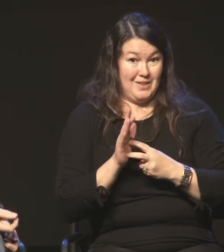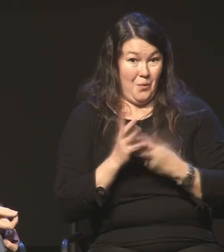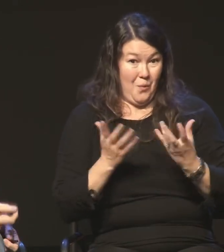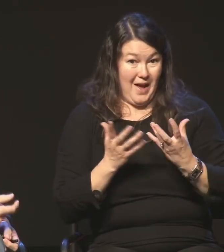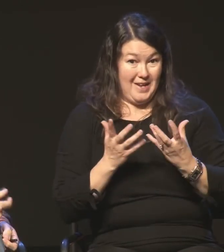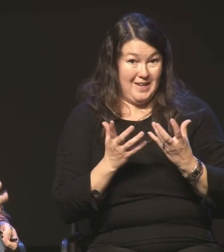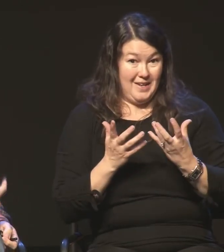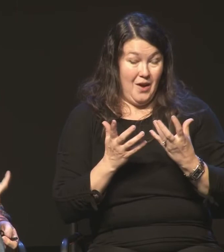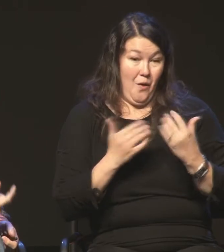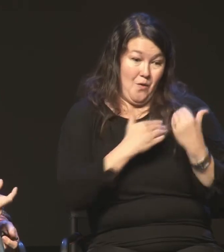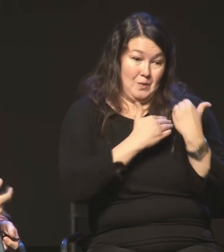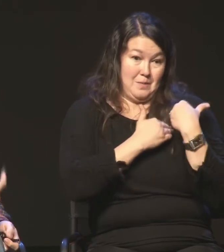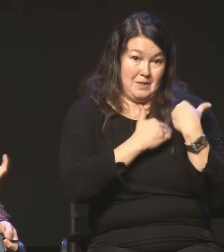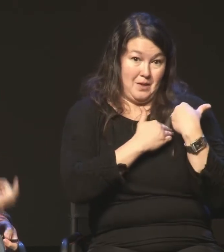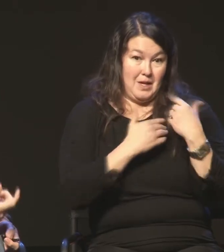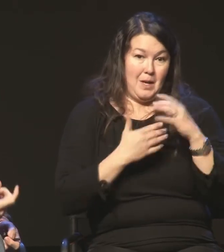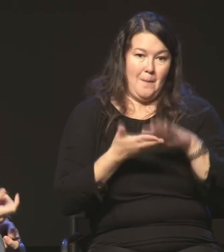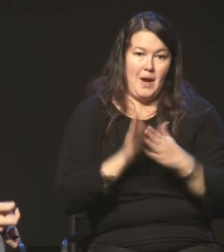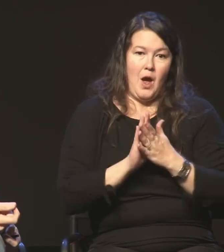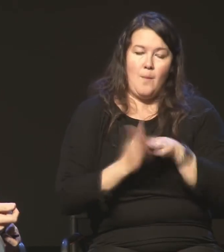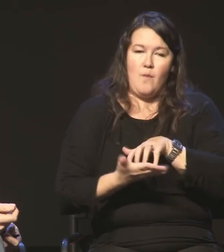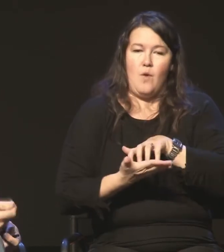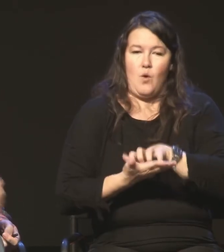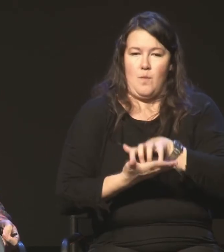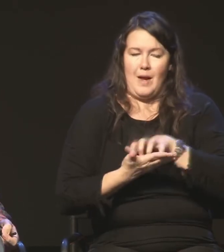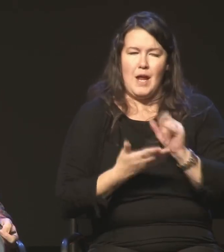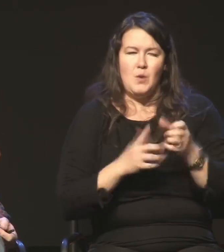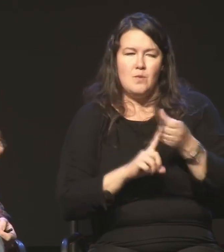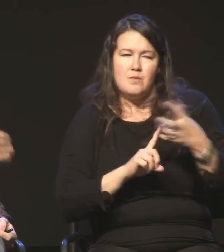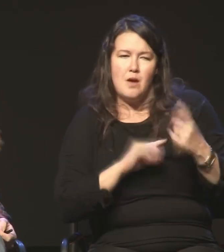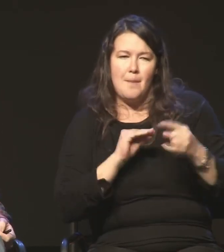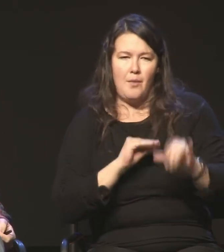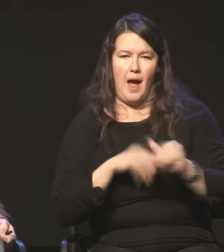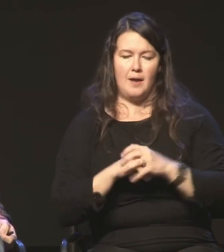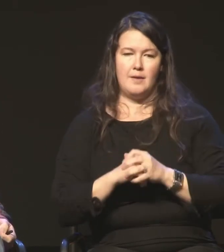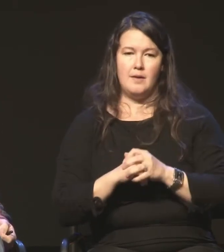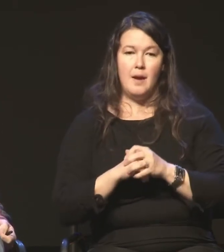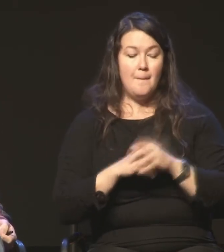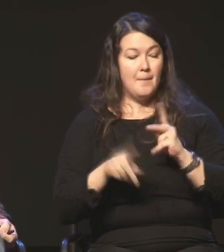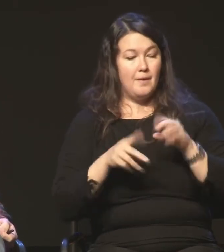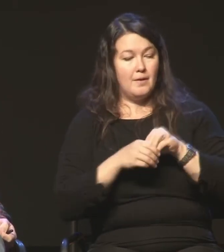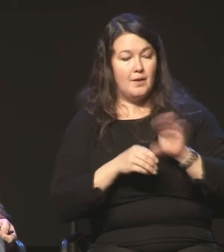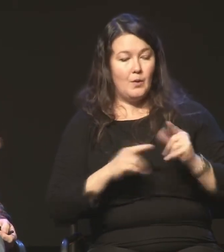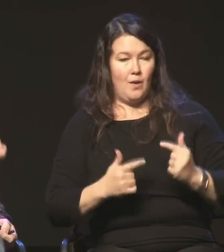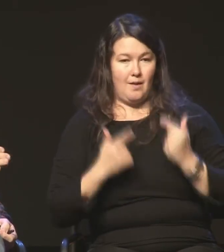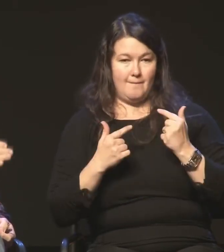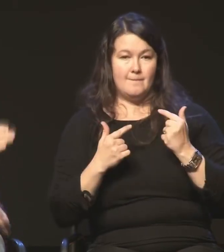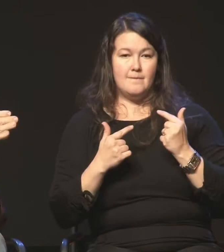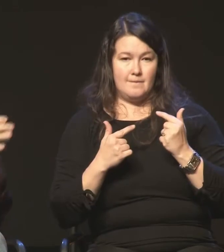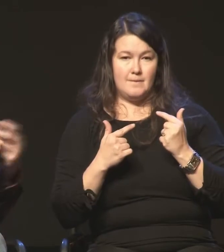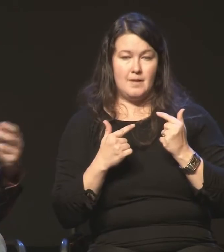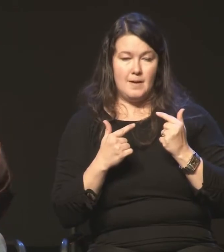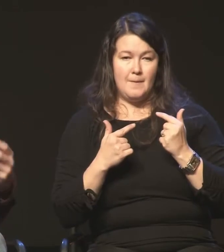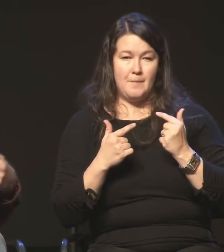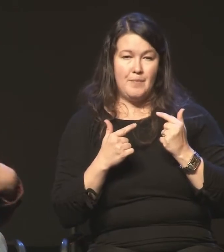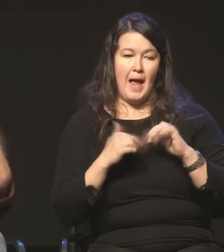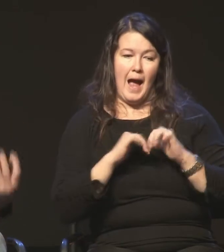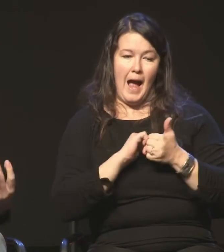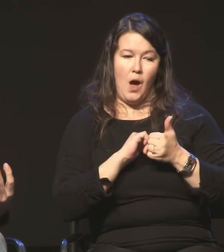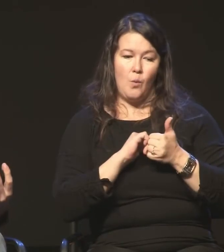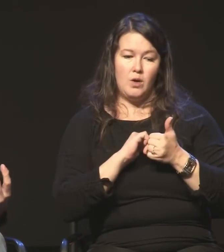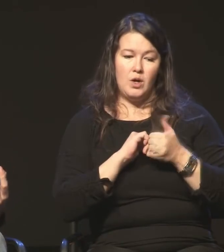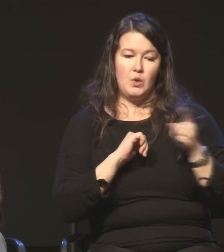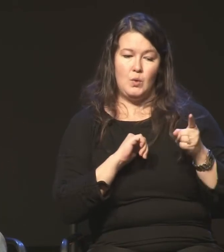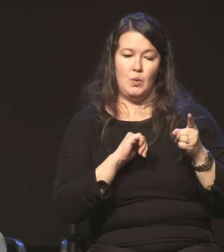of vulnerability. That means like, could you maybe speak to that a little bit, like people in your life and at how you kind of